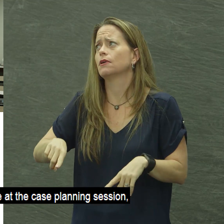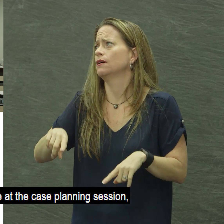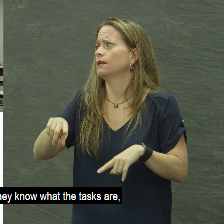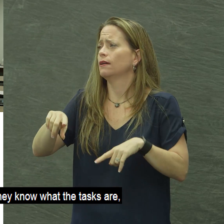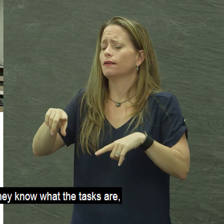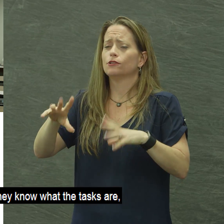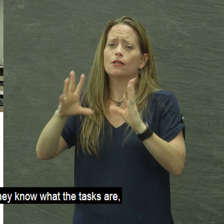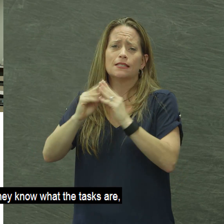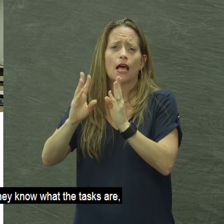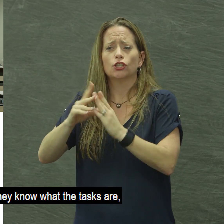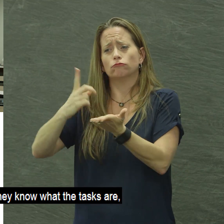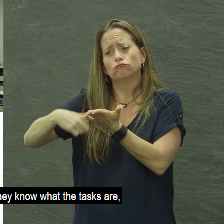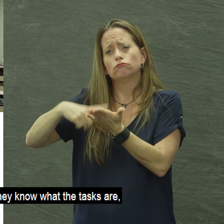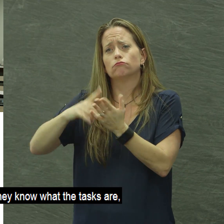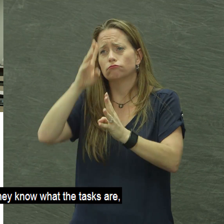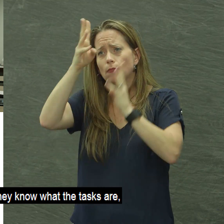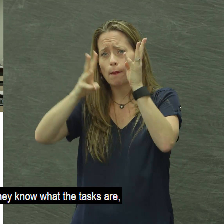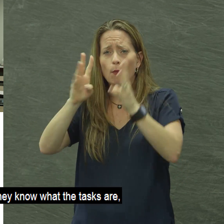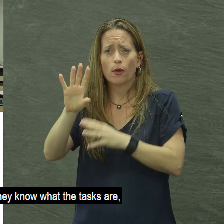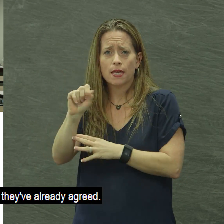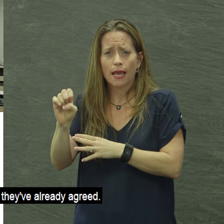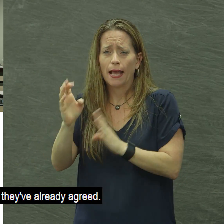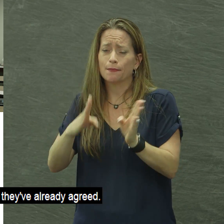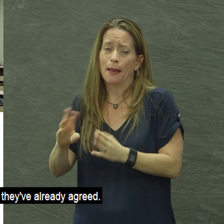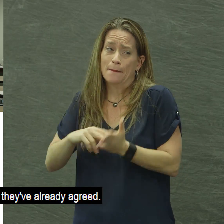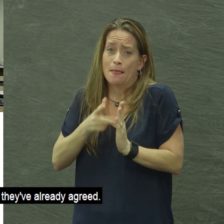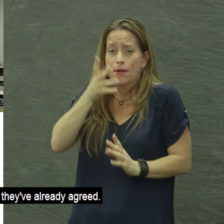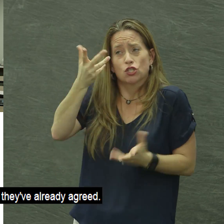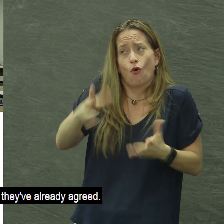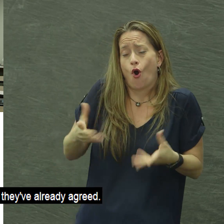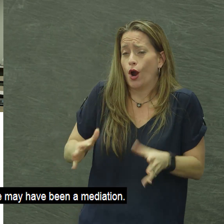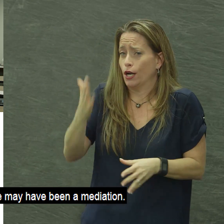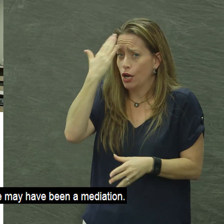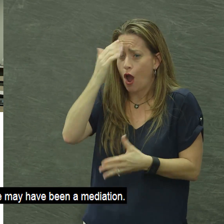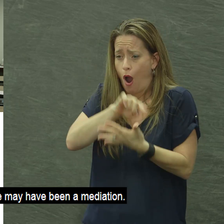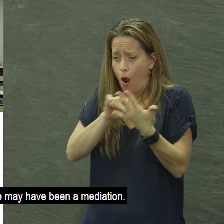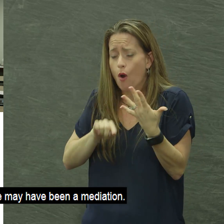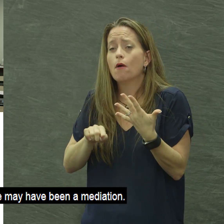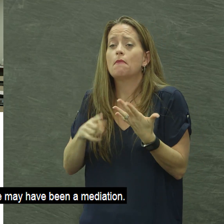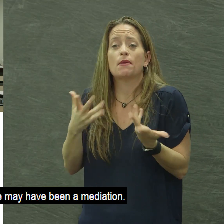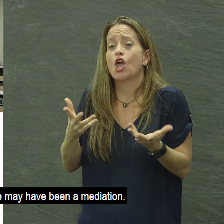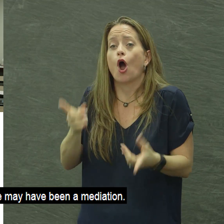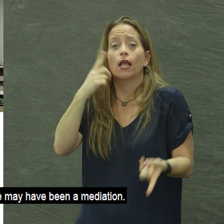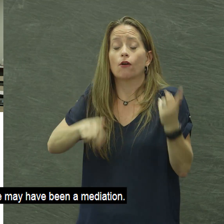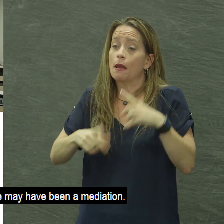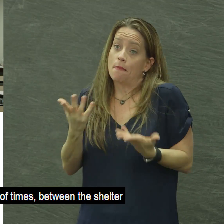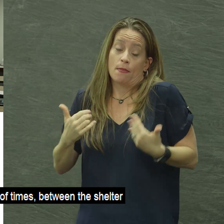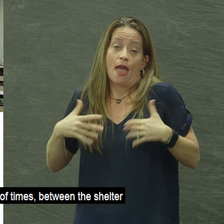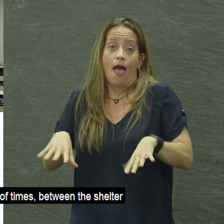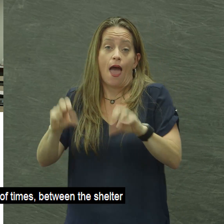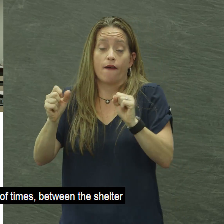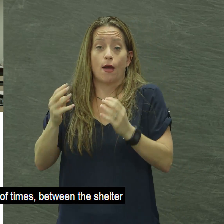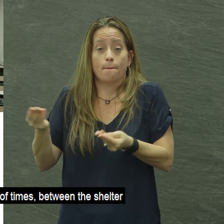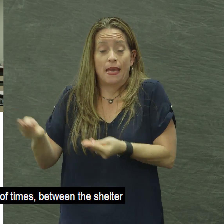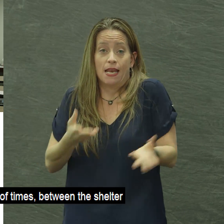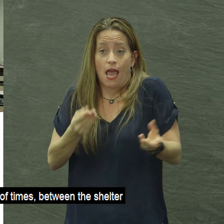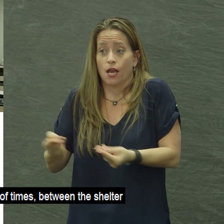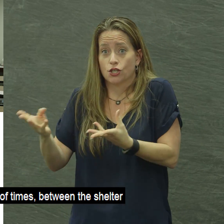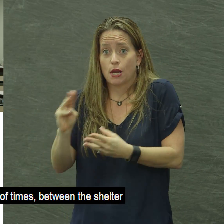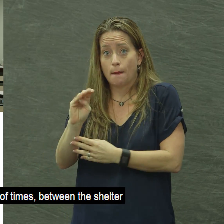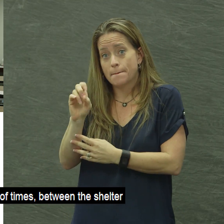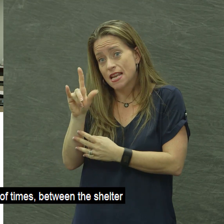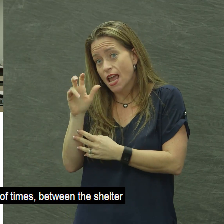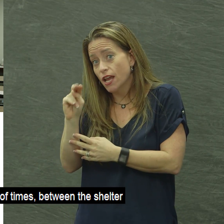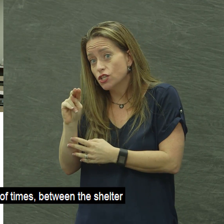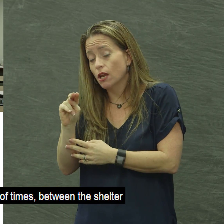session, so they know what the tasks are. They've already agreed. There may have been a mediation. A lot of times between